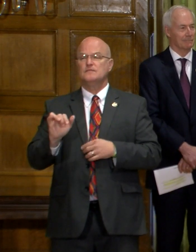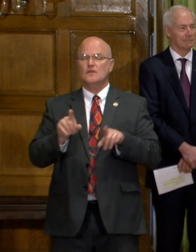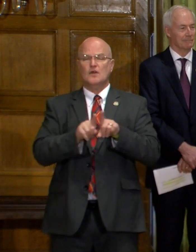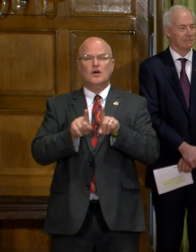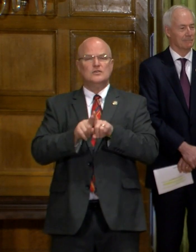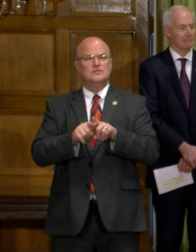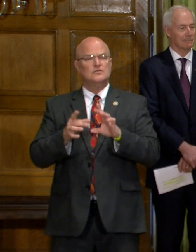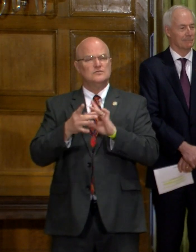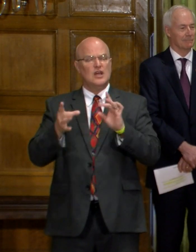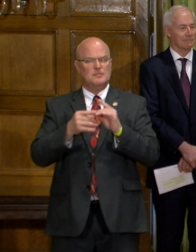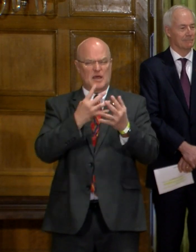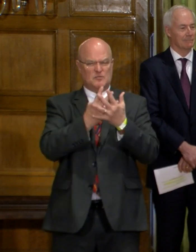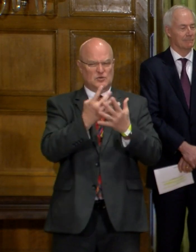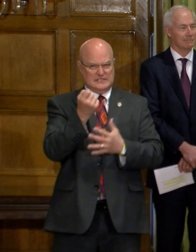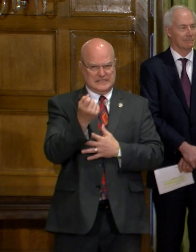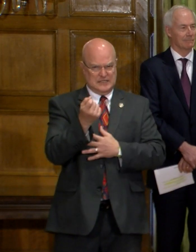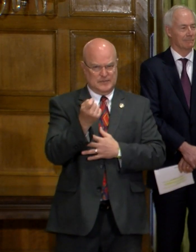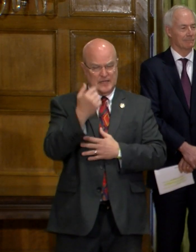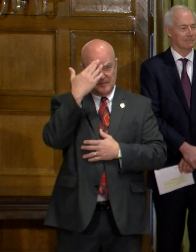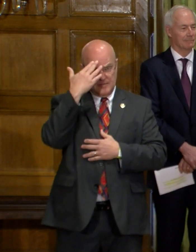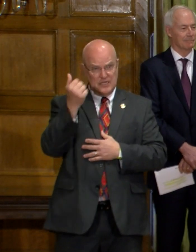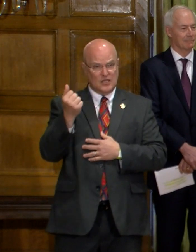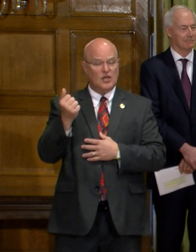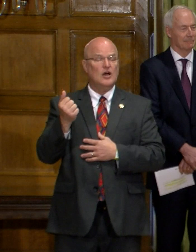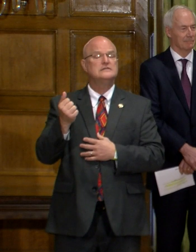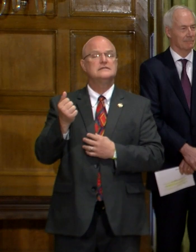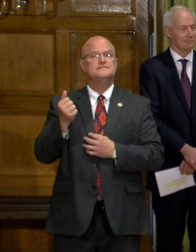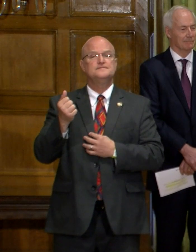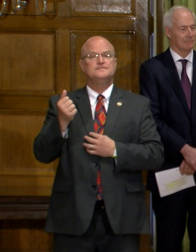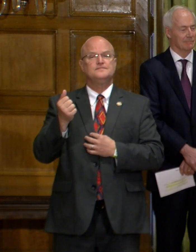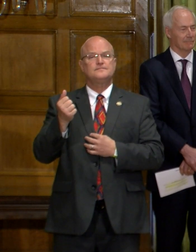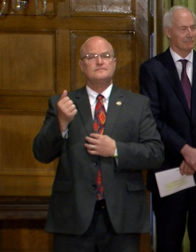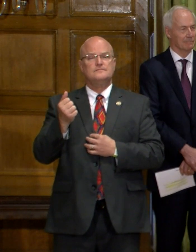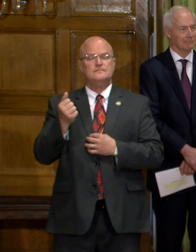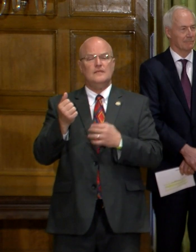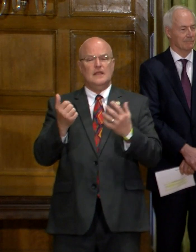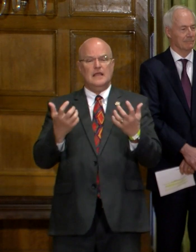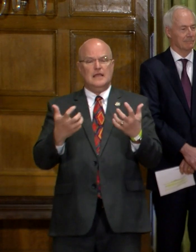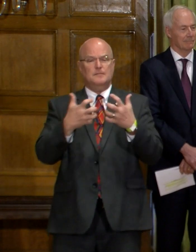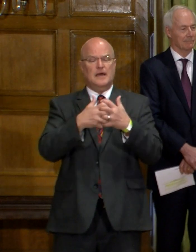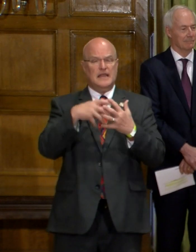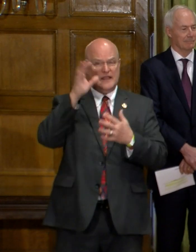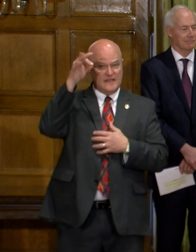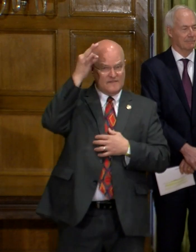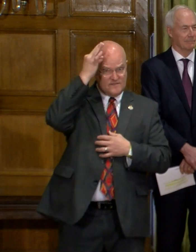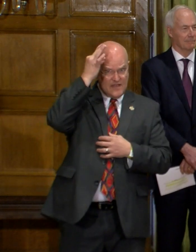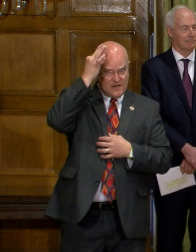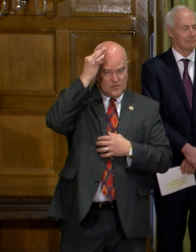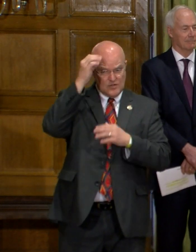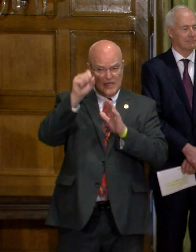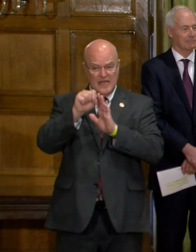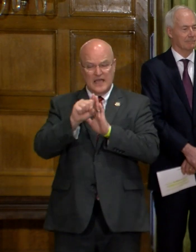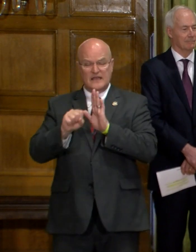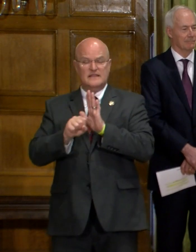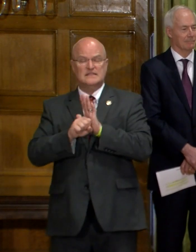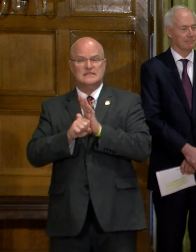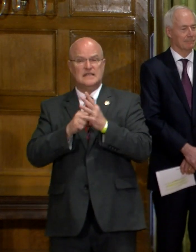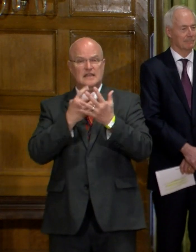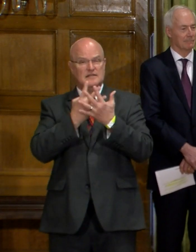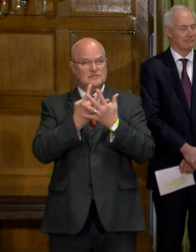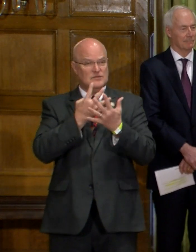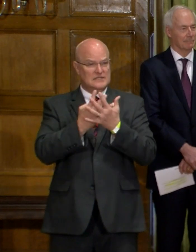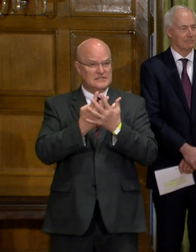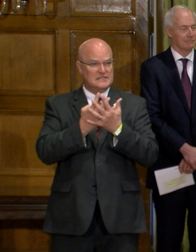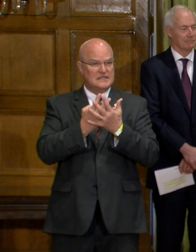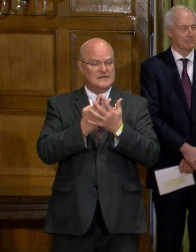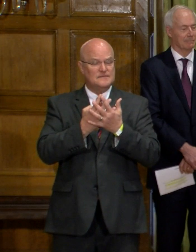about prisons a little bit, because combining the federal and the state